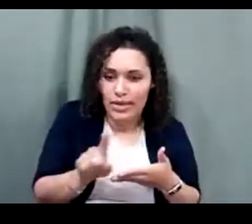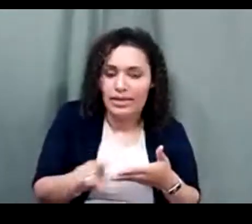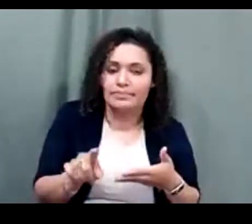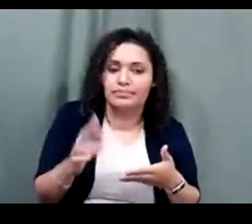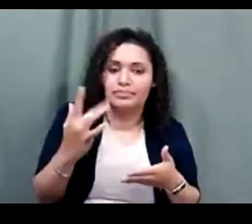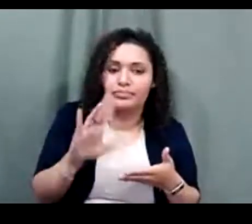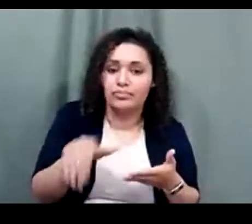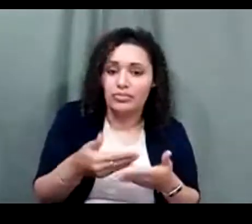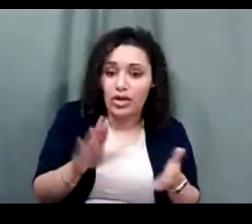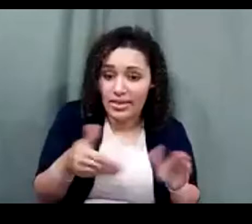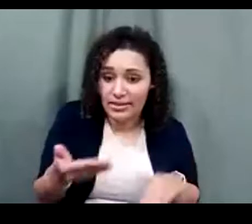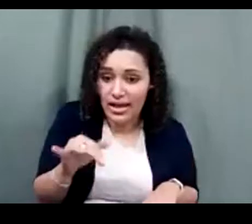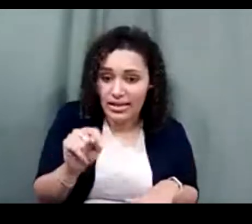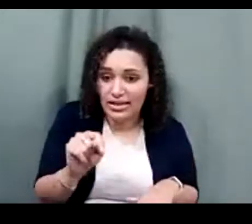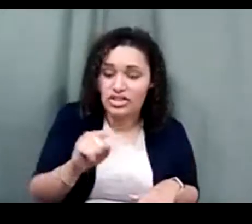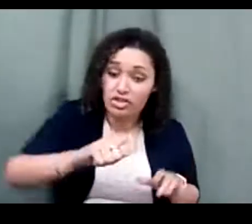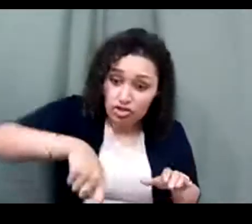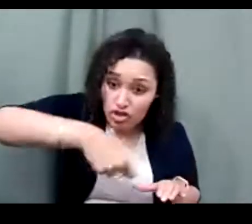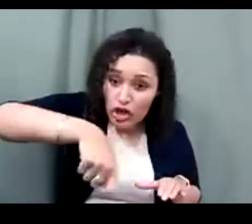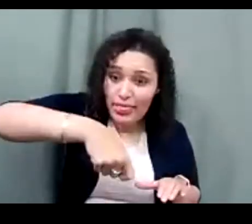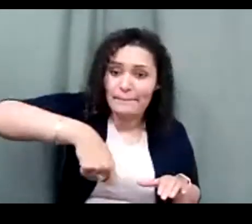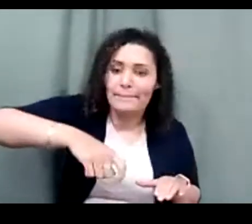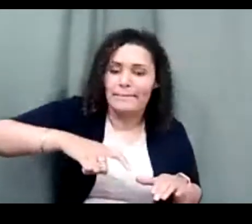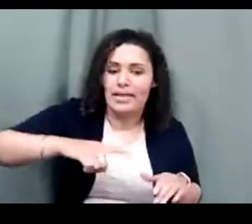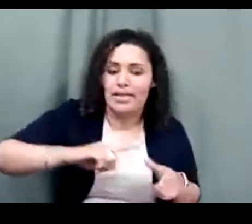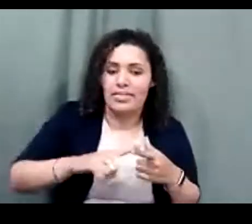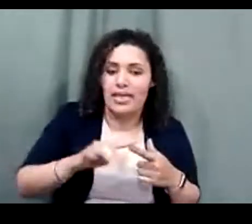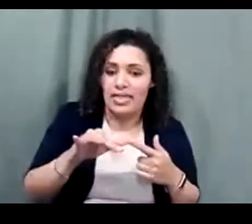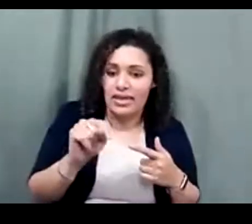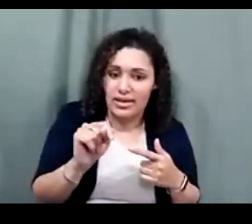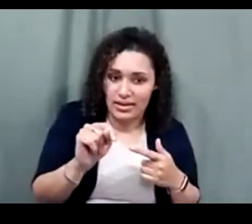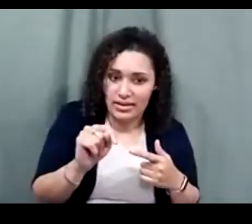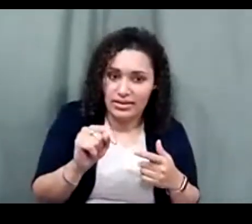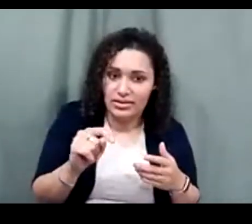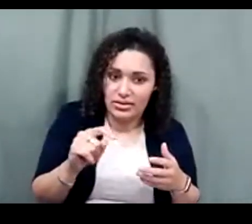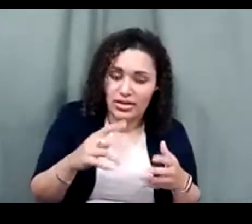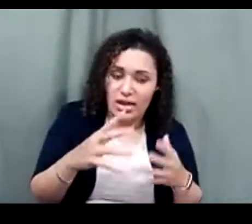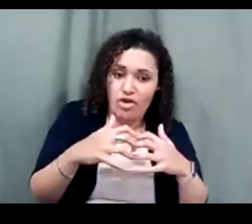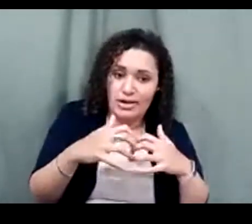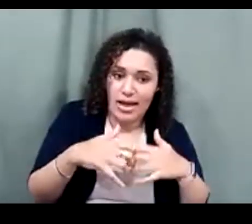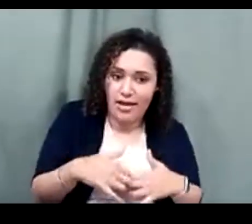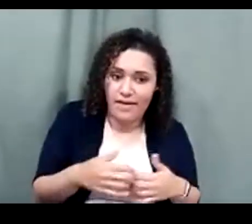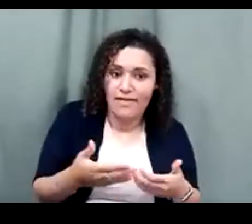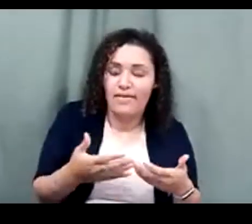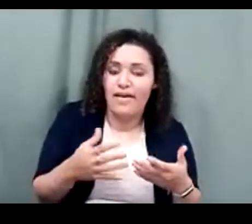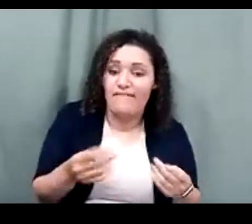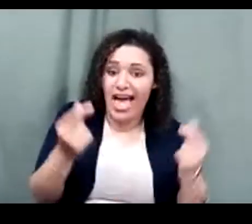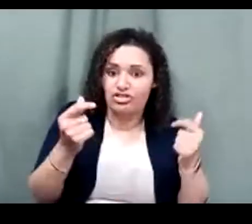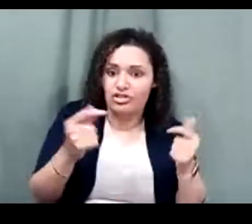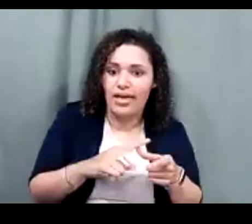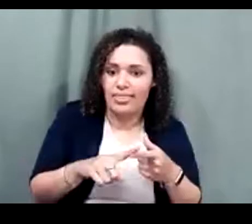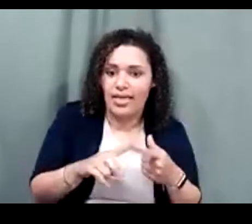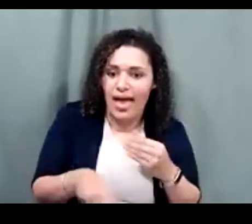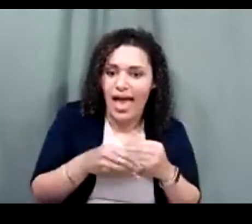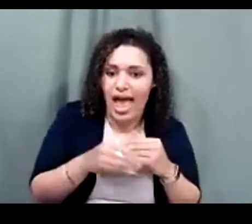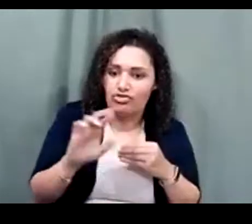fall to the bottom. And if you stir them, the yeast break down much faster. When they break down, they add richness to the wine.